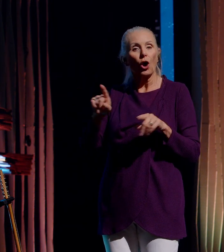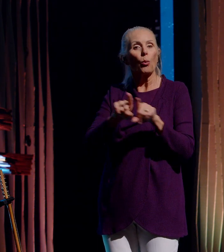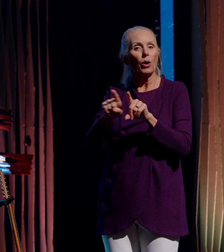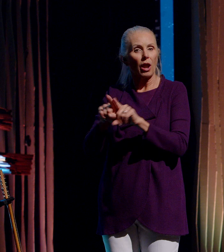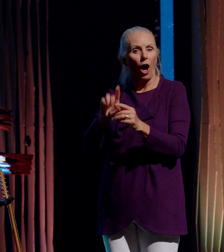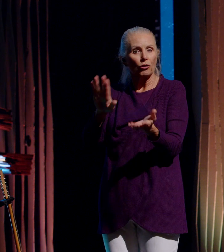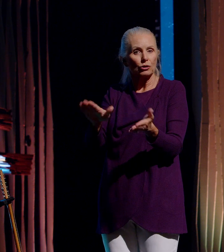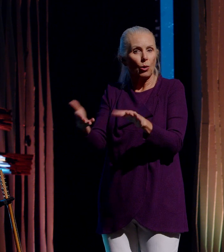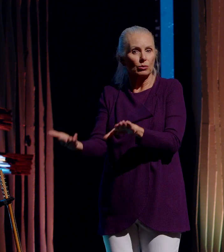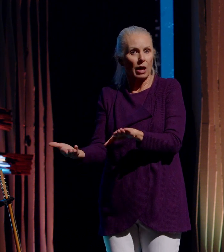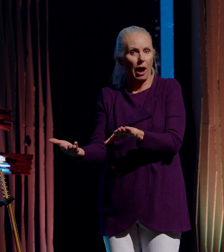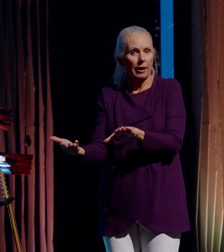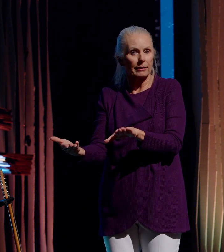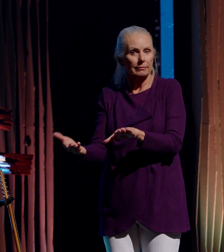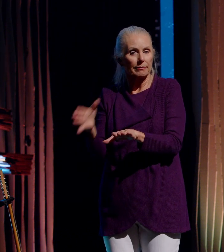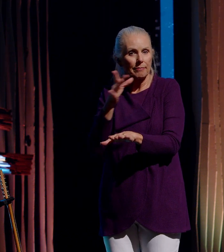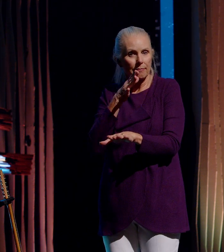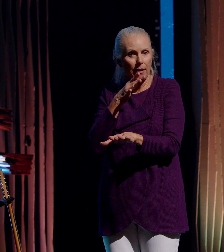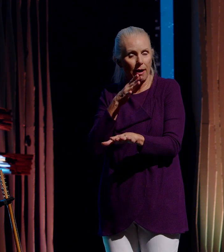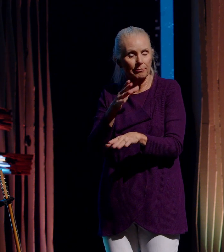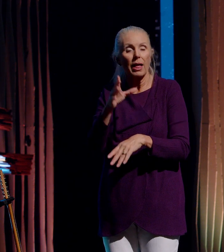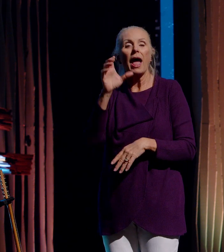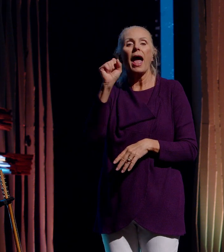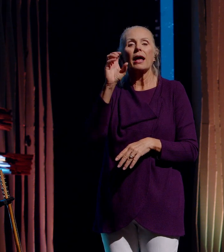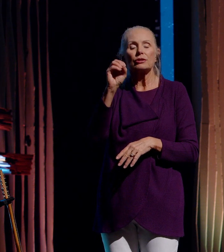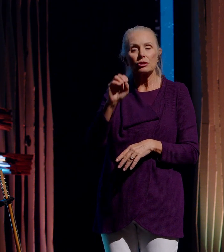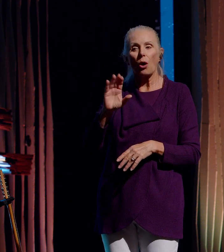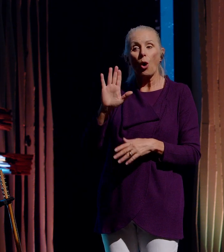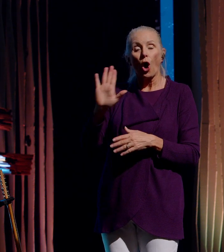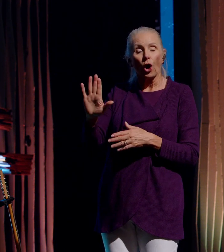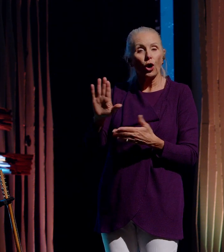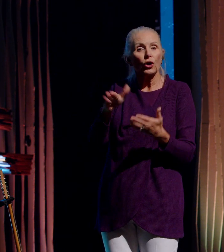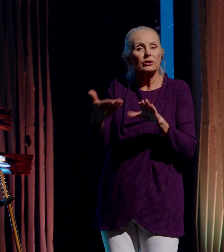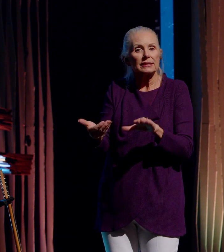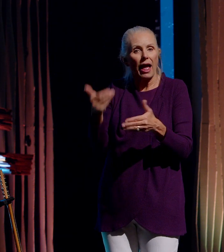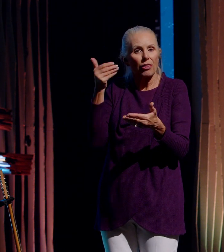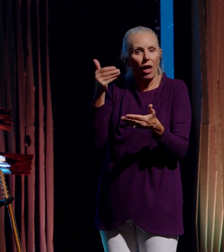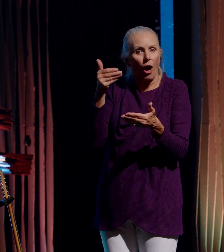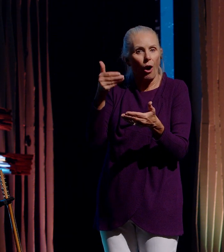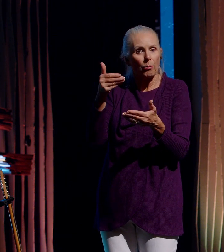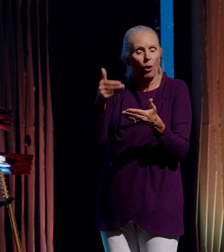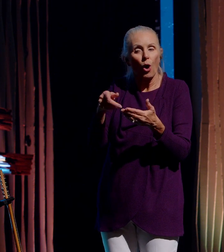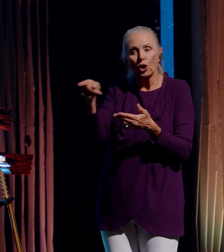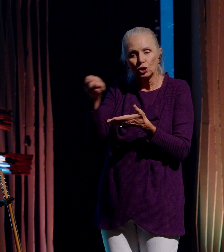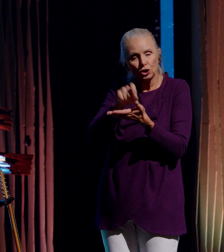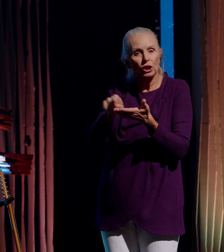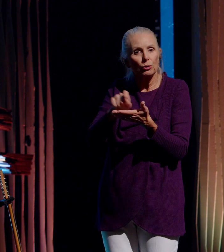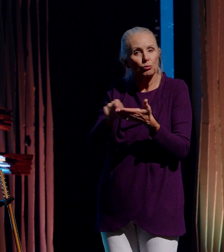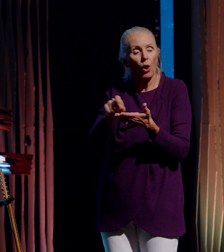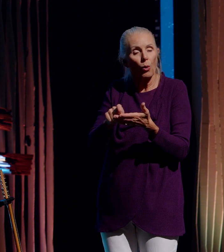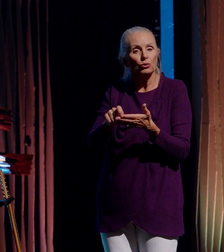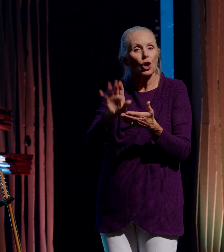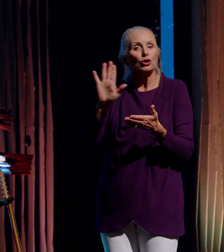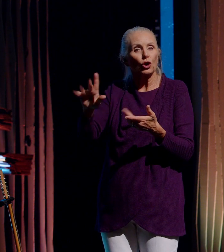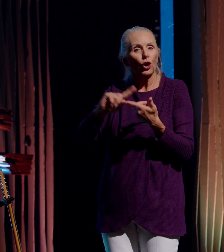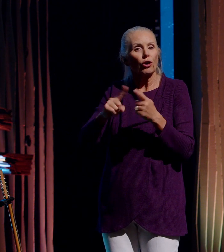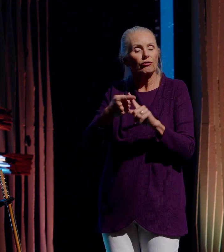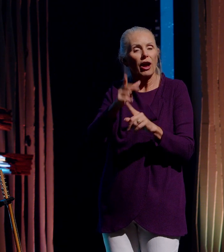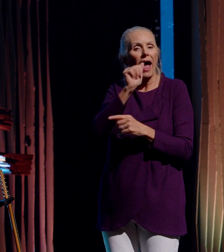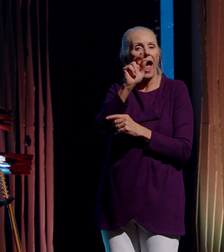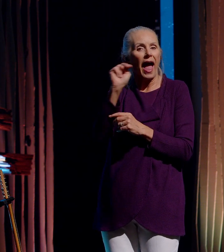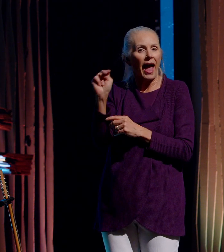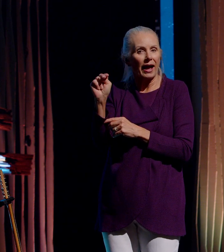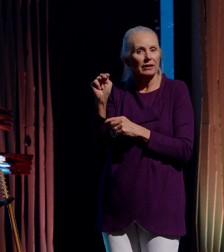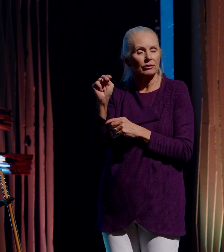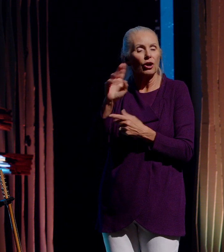also die. And yet, as the hour of her death approached, she could write to Ann Judson, her close friend, "How dark